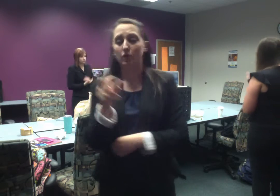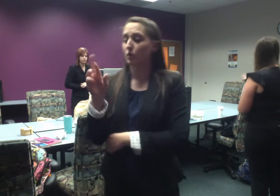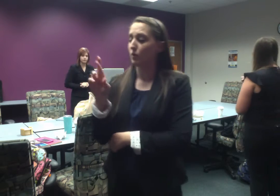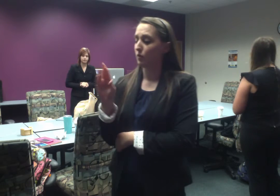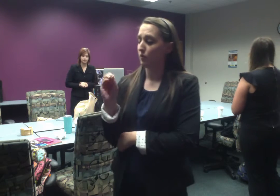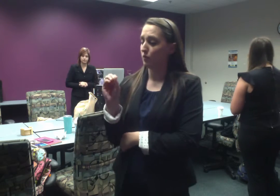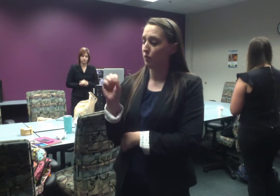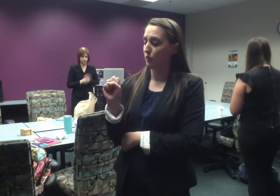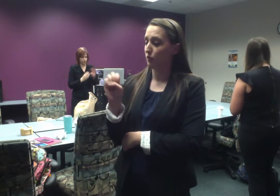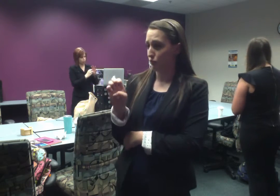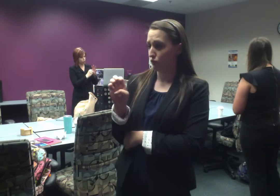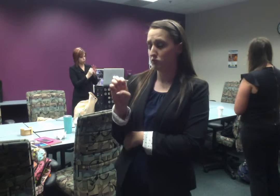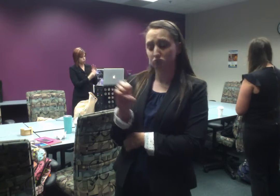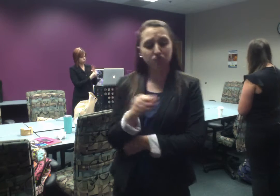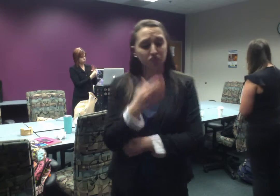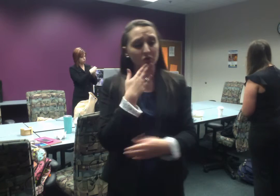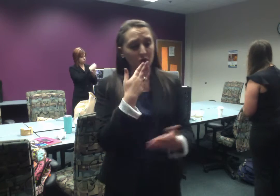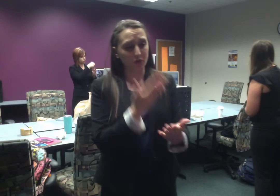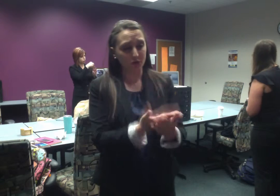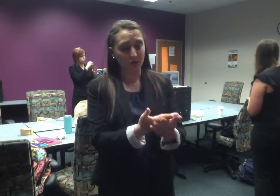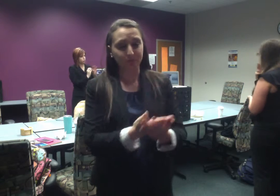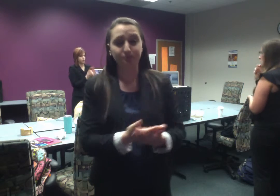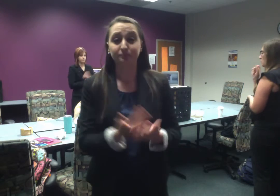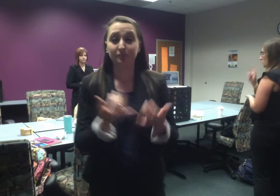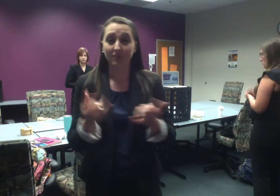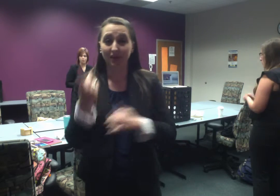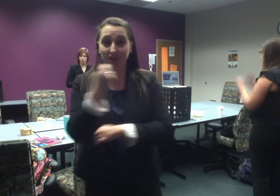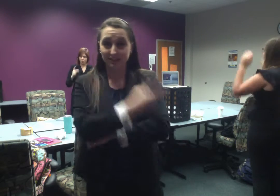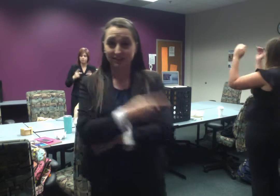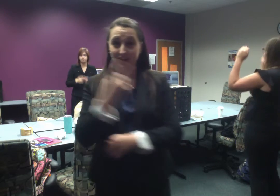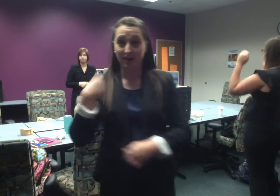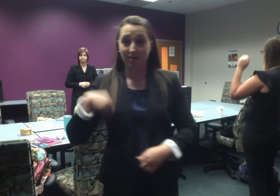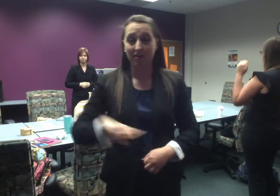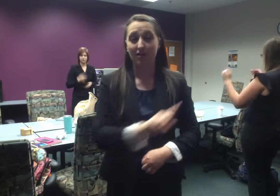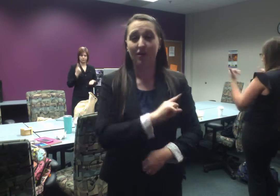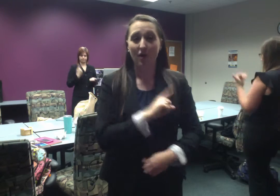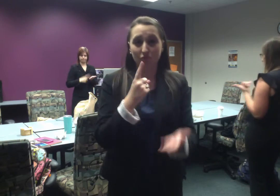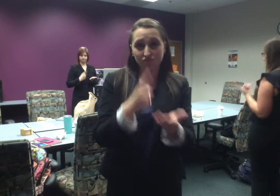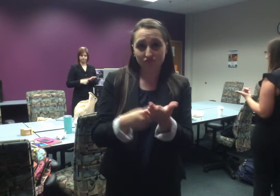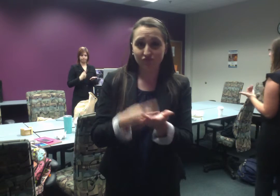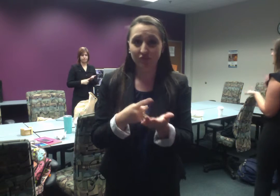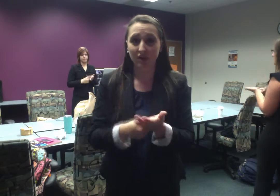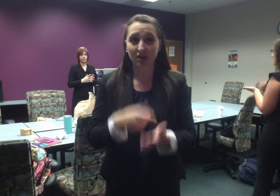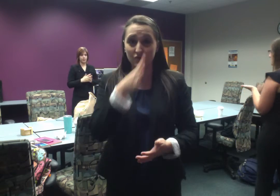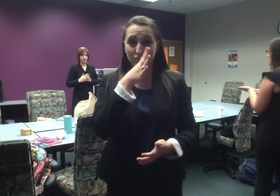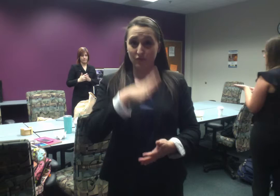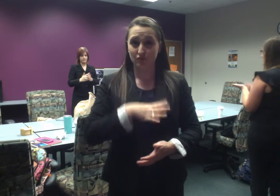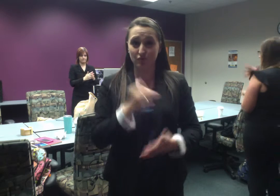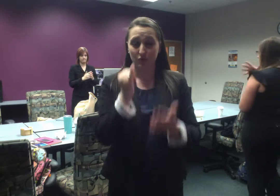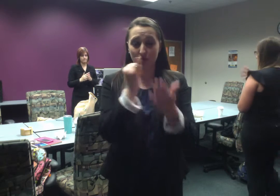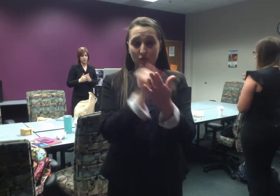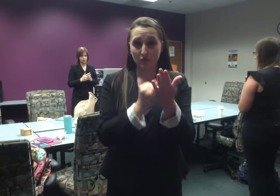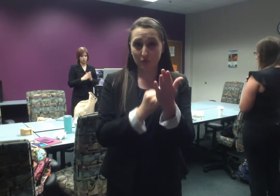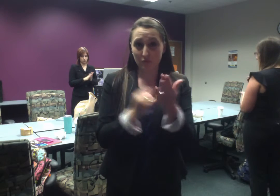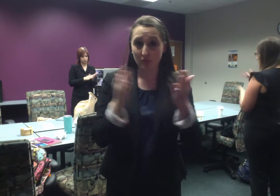painter who was probably the most famous woman painter in the world. Drum roll.